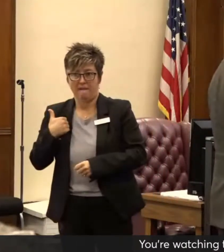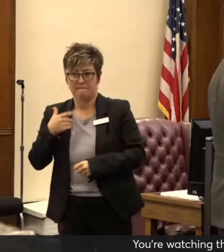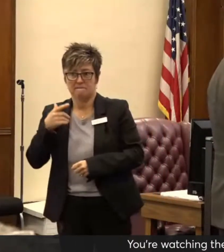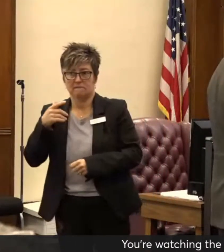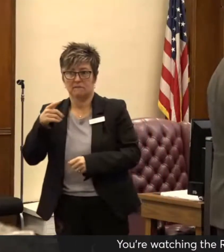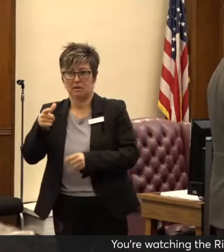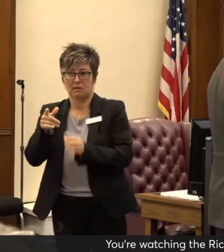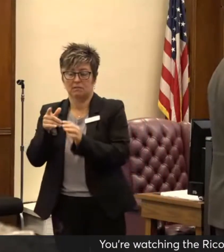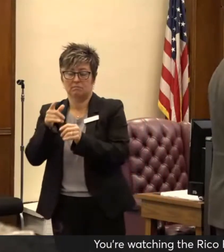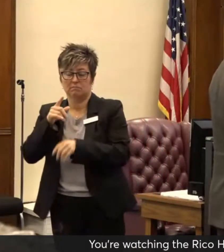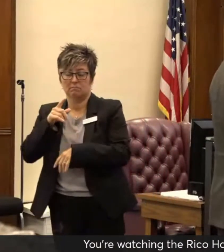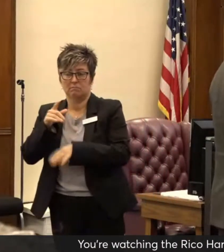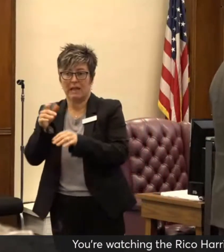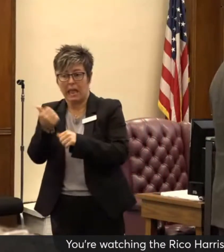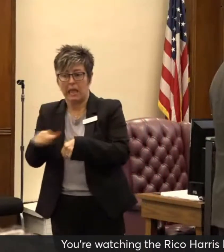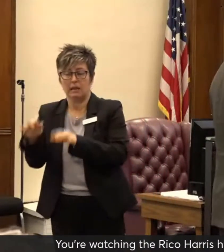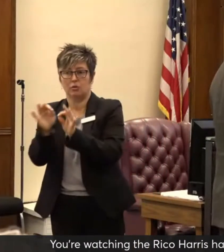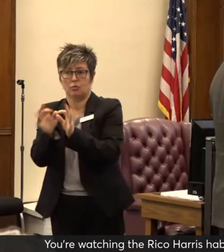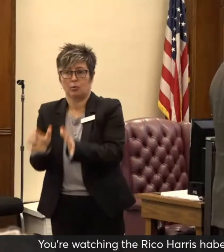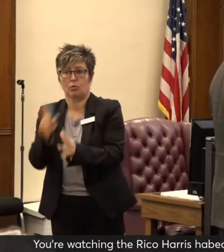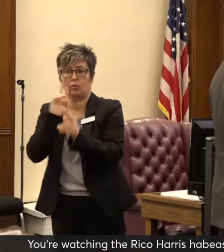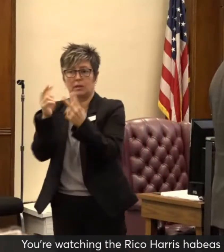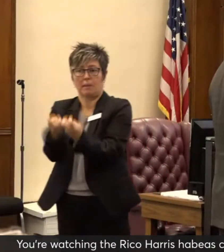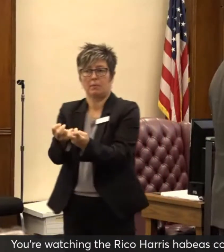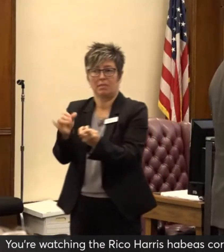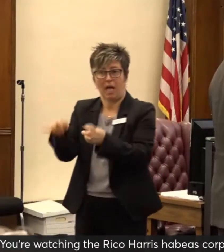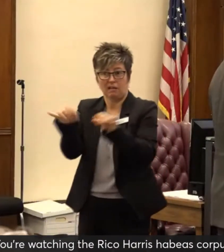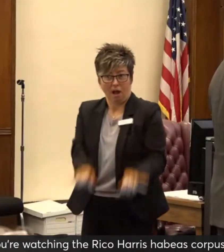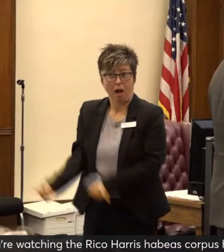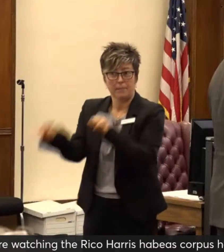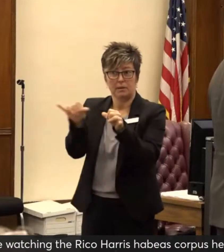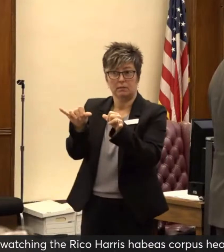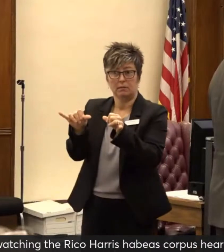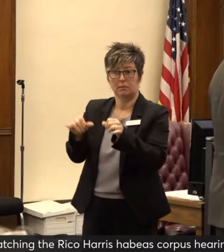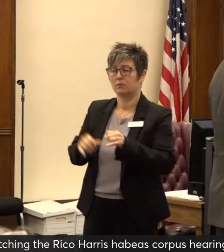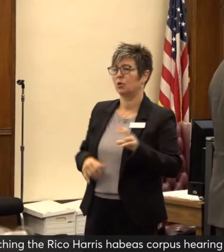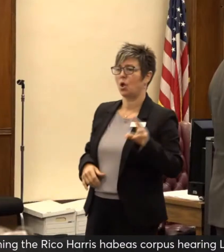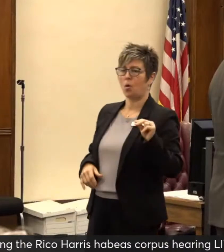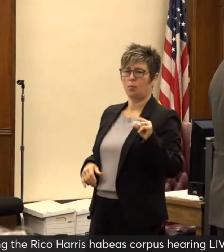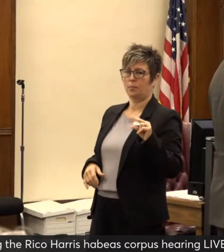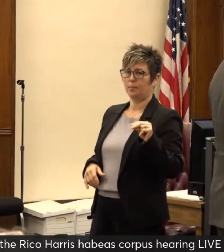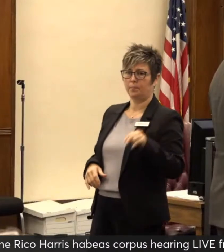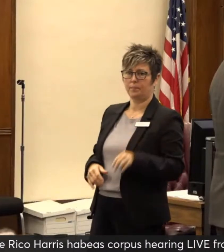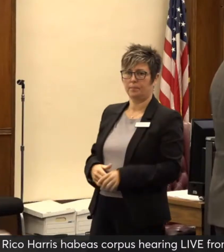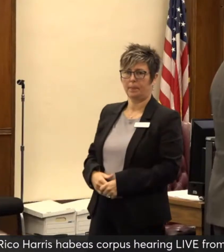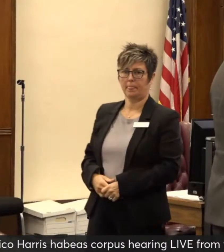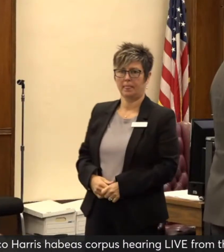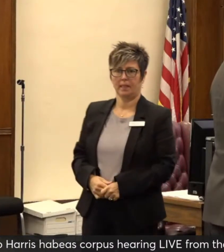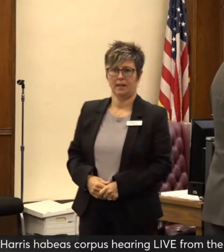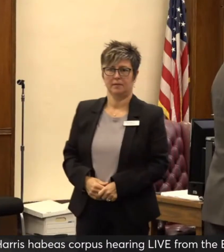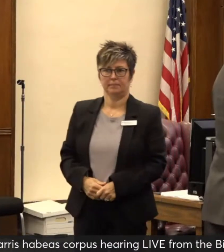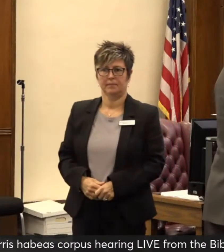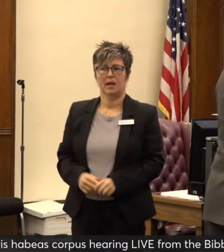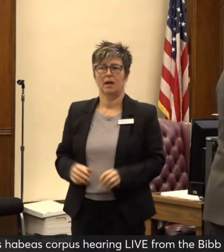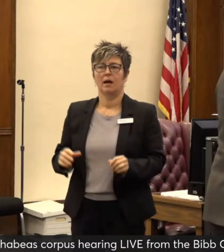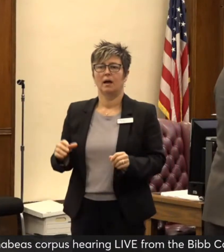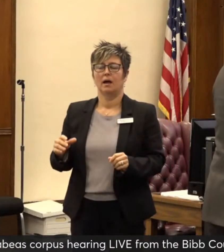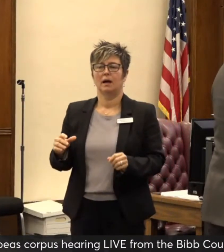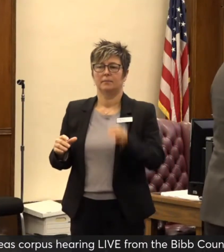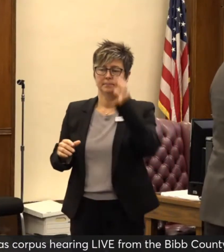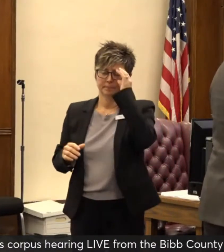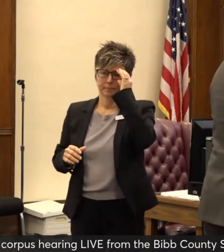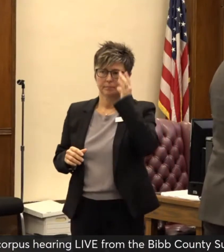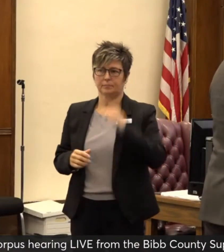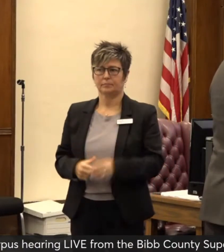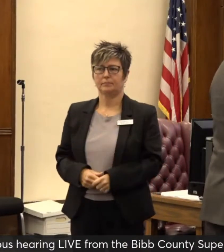before, to not have an interpreter at council table? No, So, it was not typical. It was not a